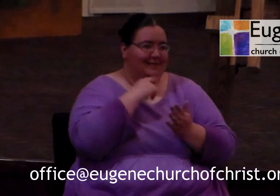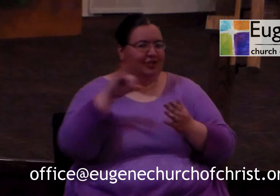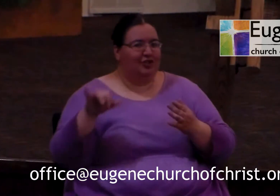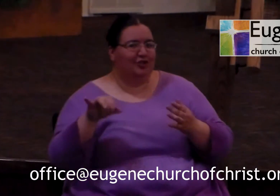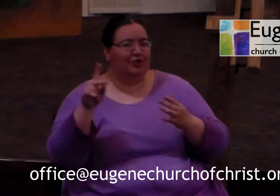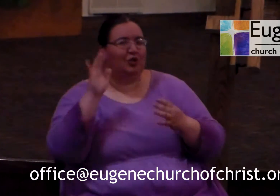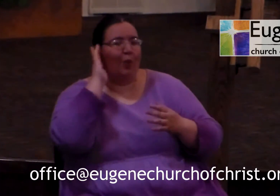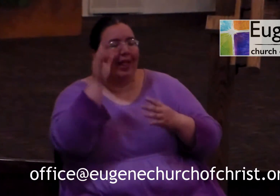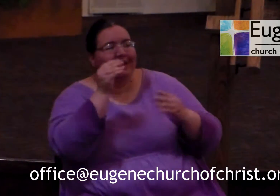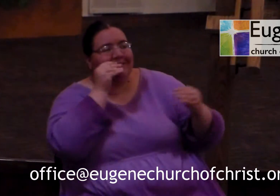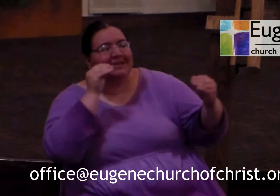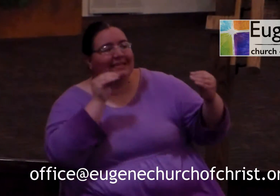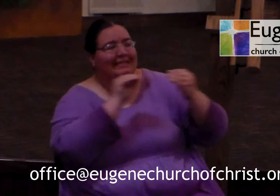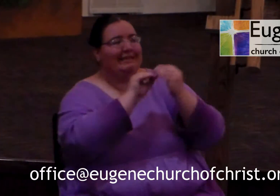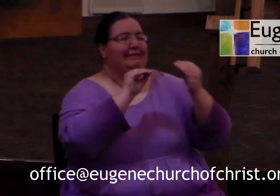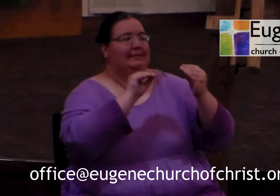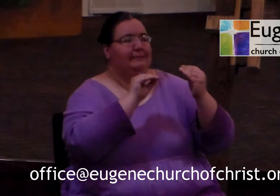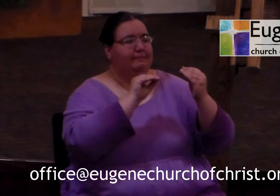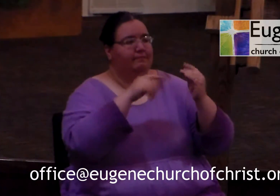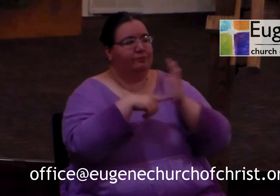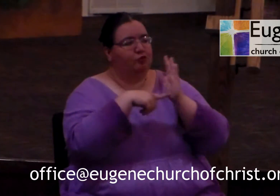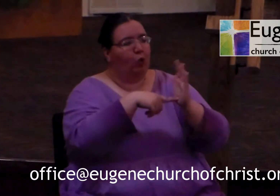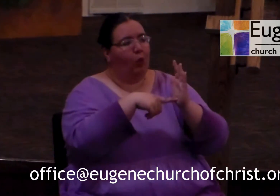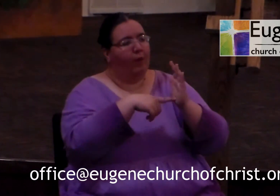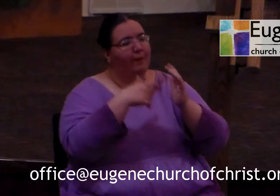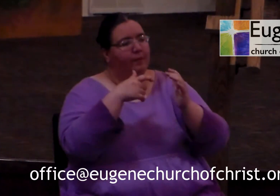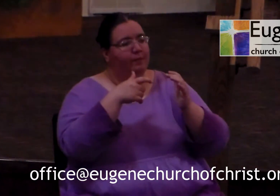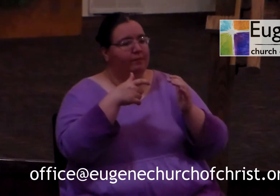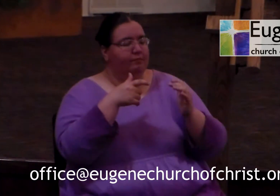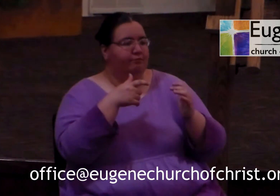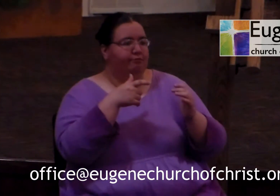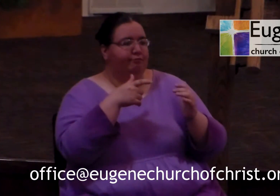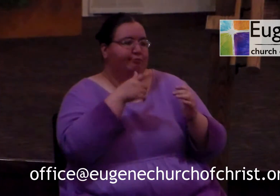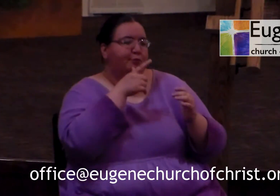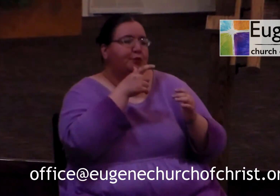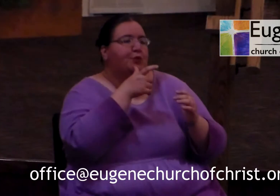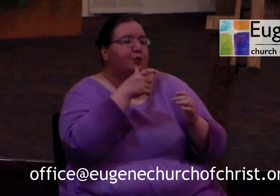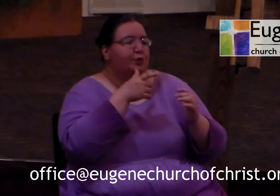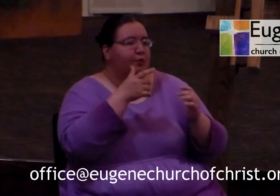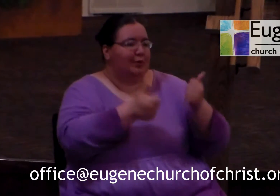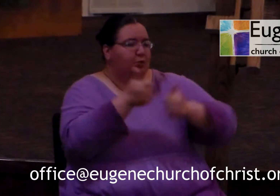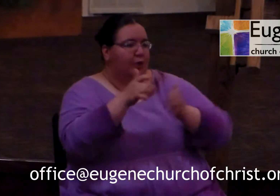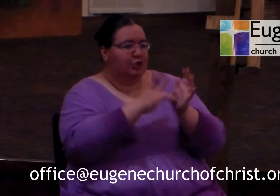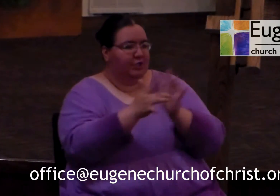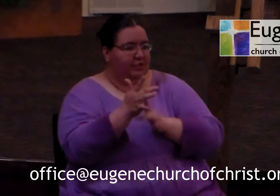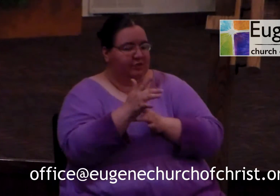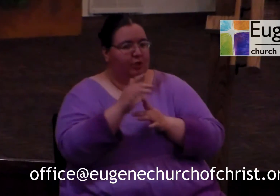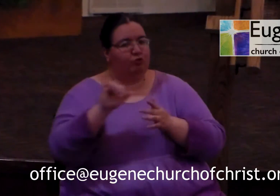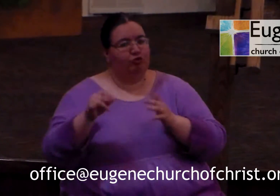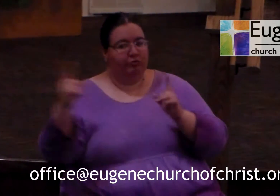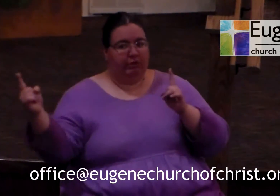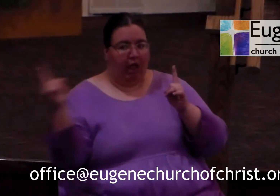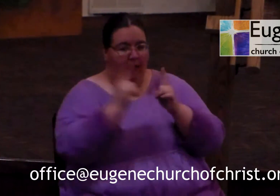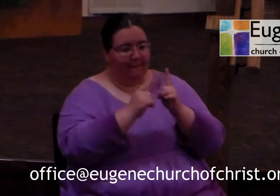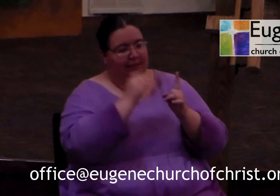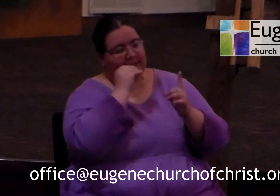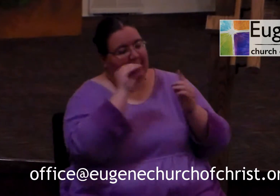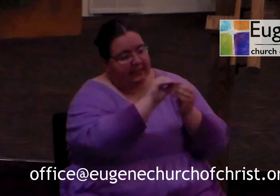in hiding somewhere. But there's all this symbolism that goes in. And Judas comes in and gives Jesus the kiss. And he is betrayed.